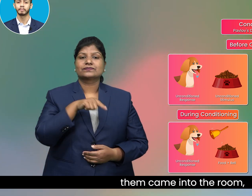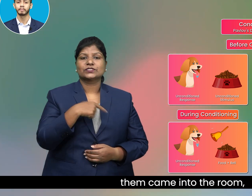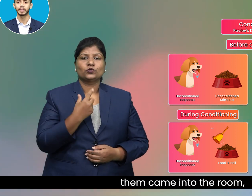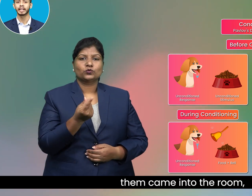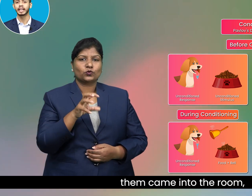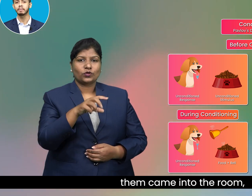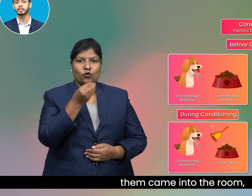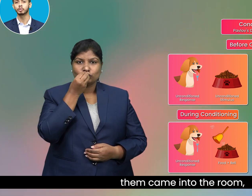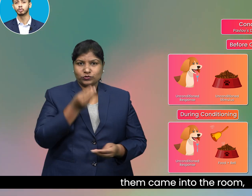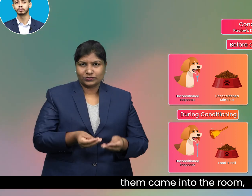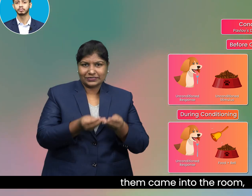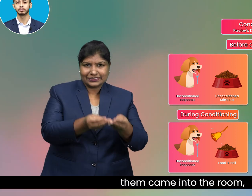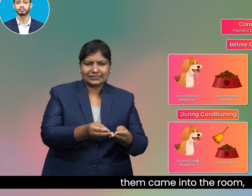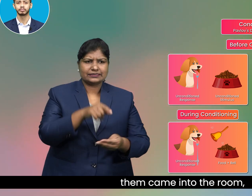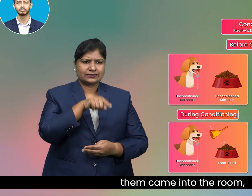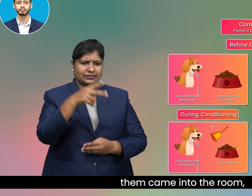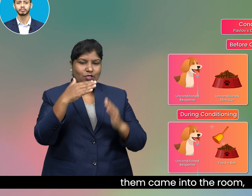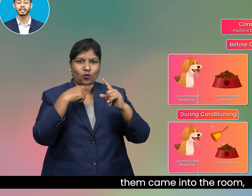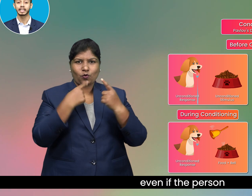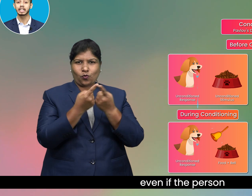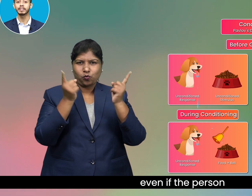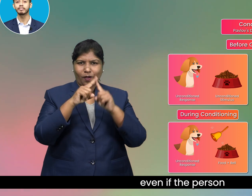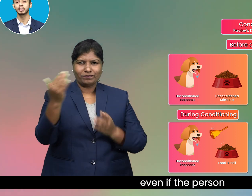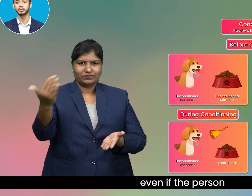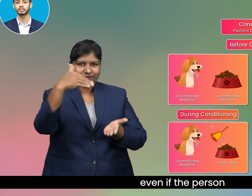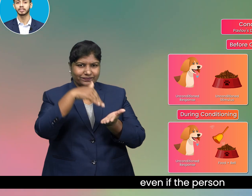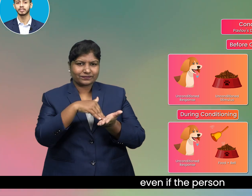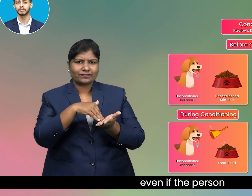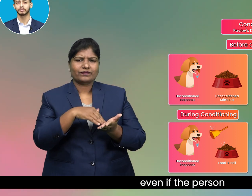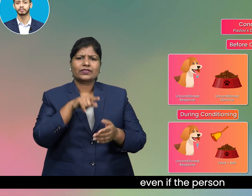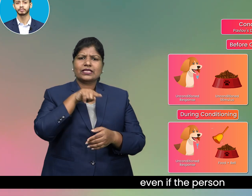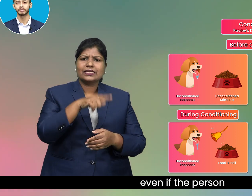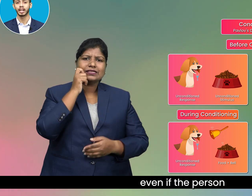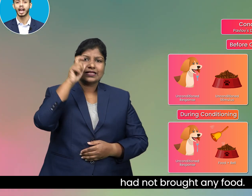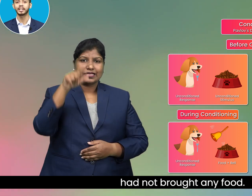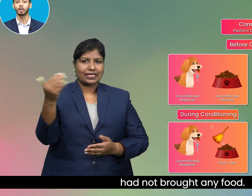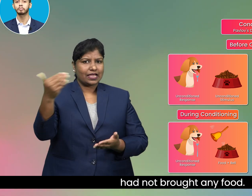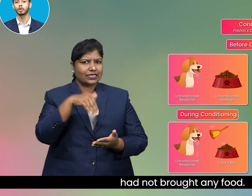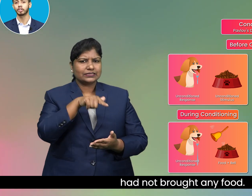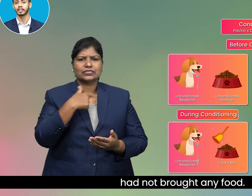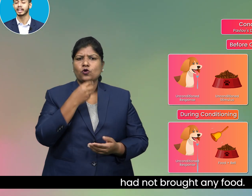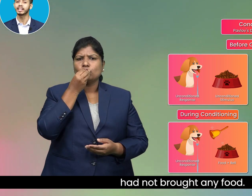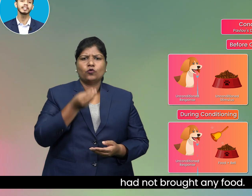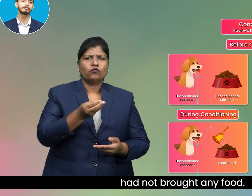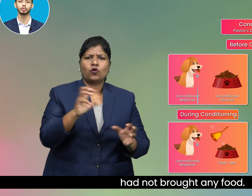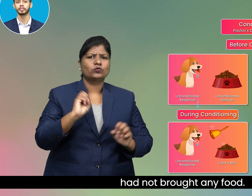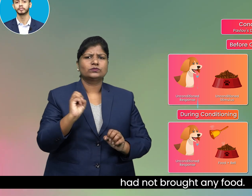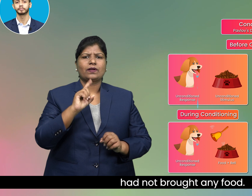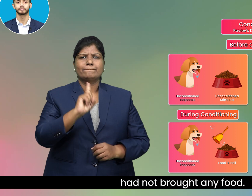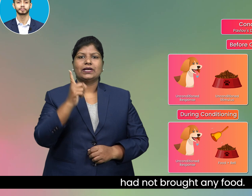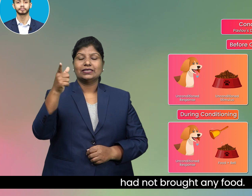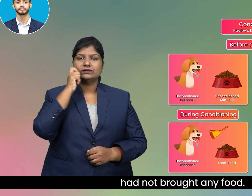them came into room, even if the person had not brought any